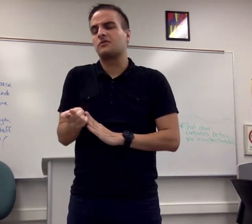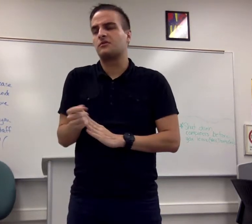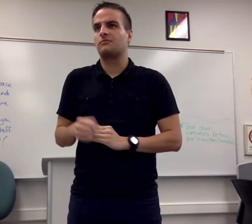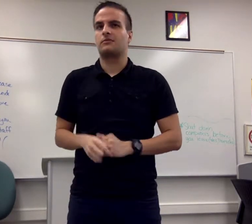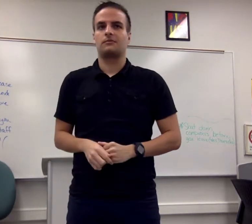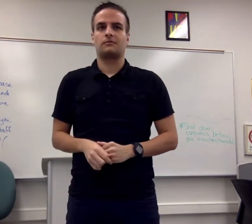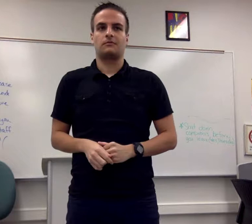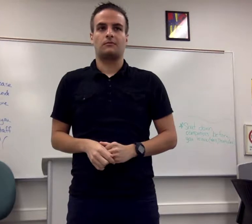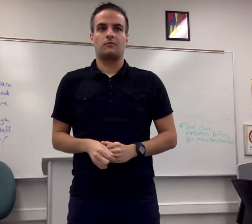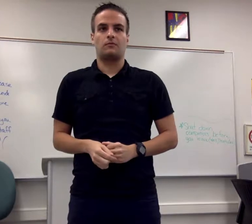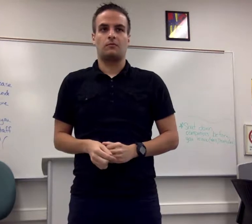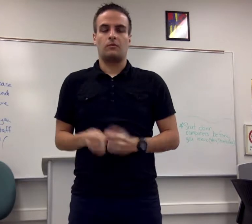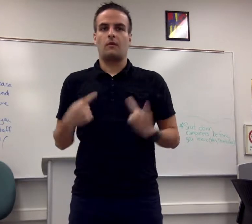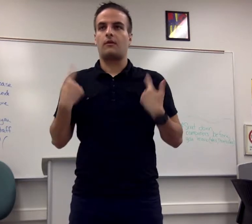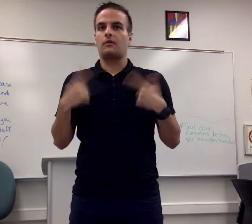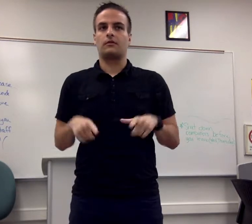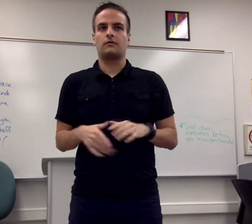I thought it was going to be done on my